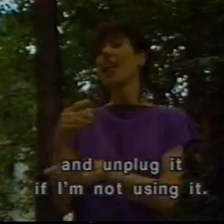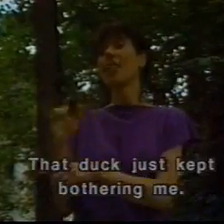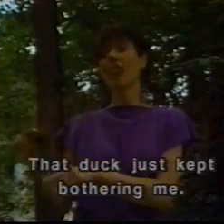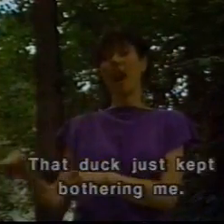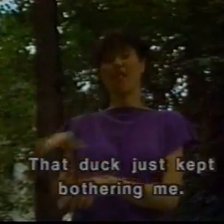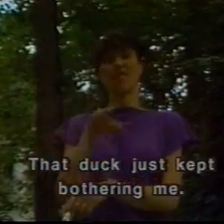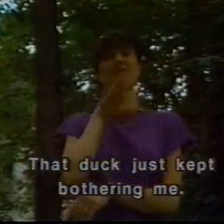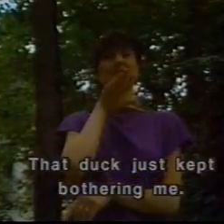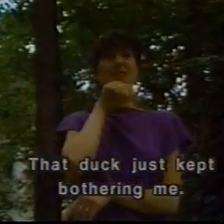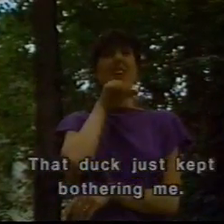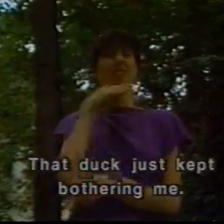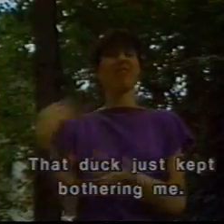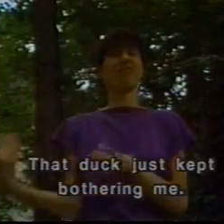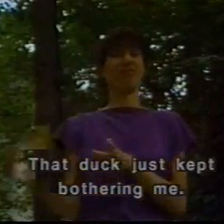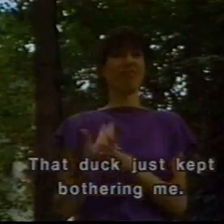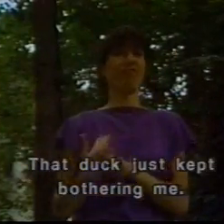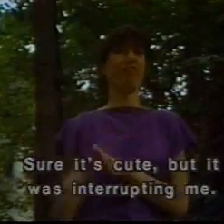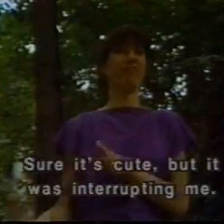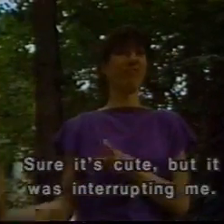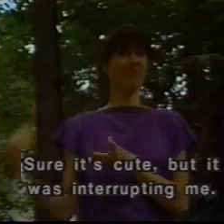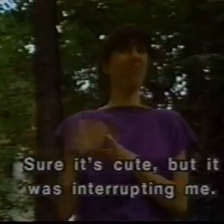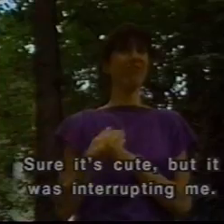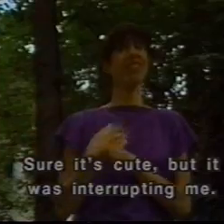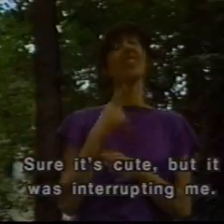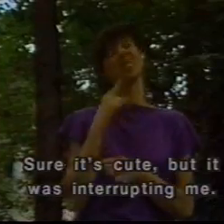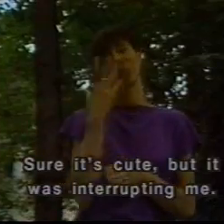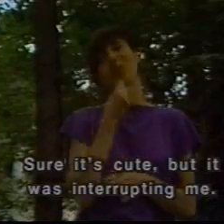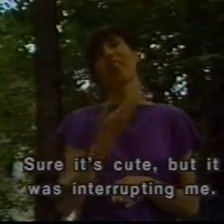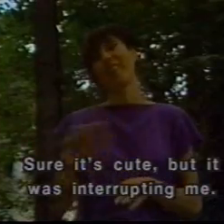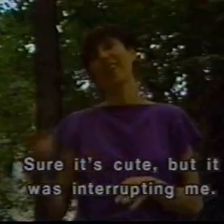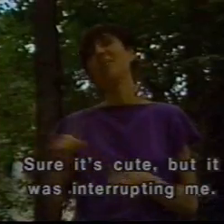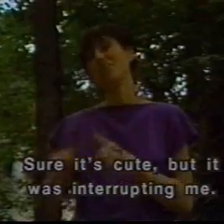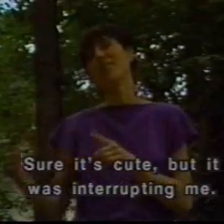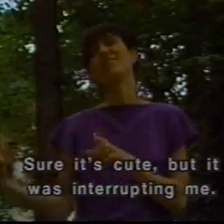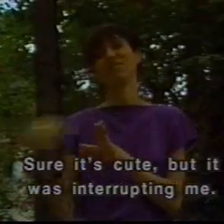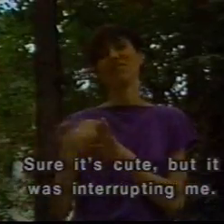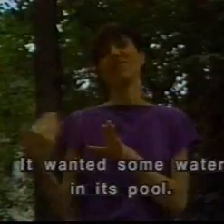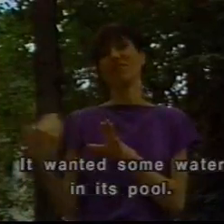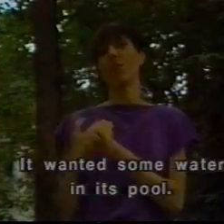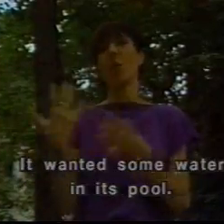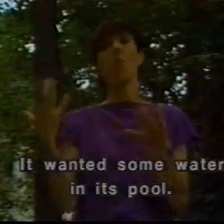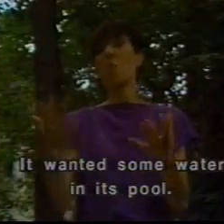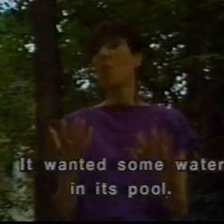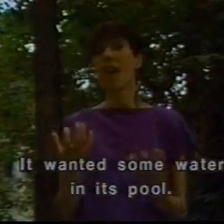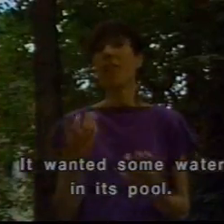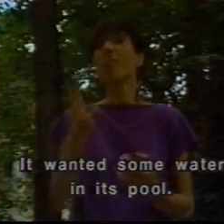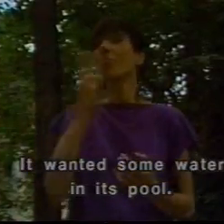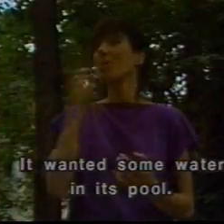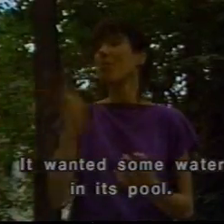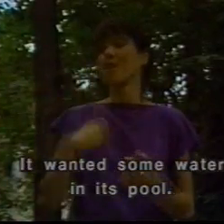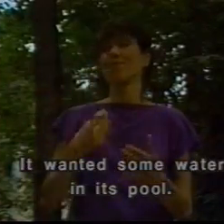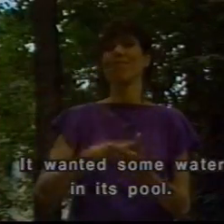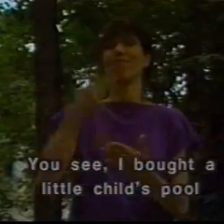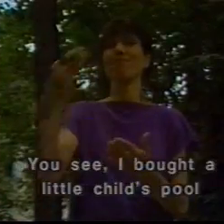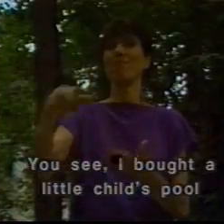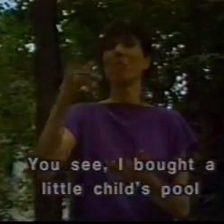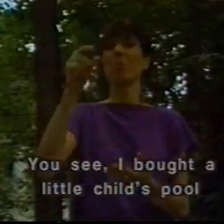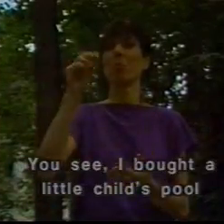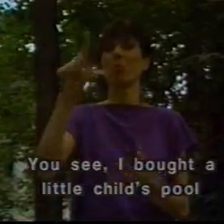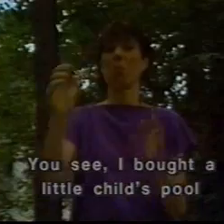duck just kept bothering me. Sure, it's cute, but it was interrupting me. It wanted some water in its pool. You see, I'd bought a little